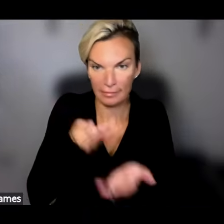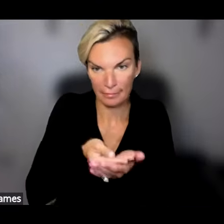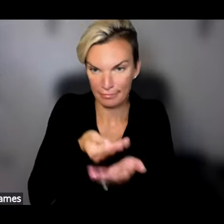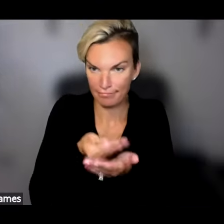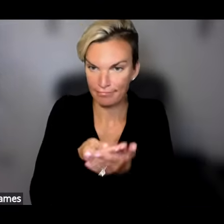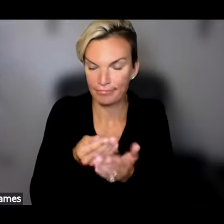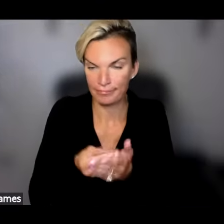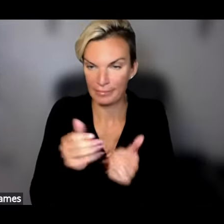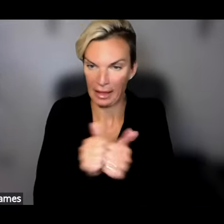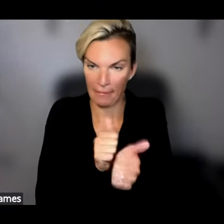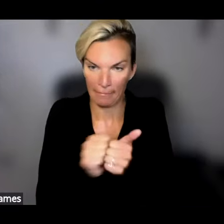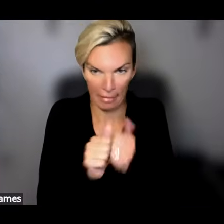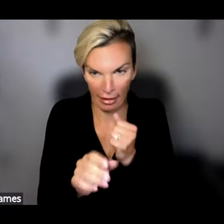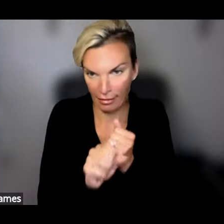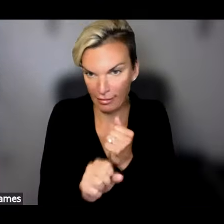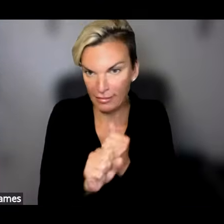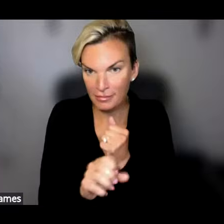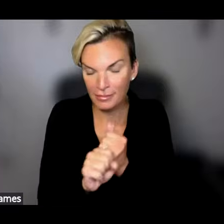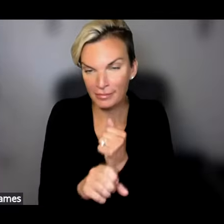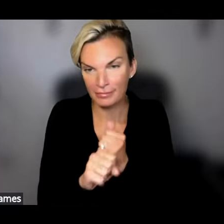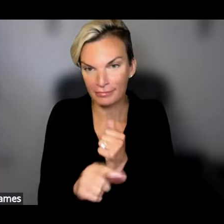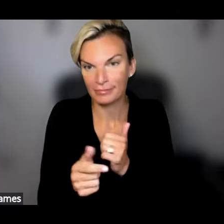to prohibit,